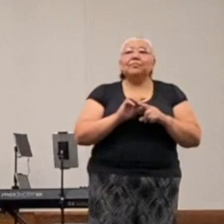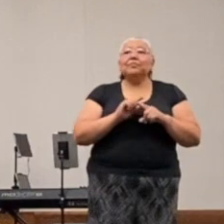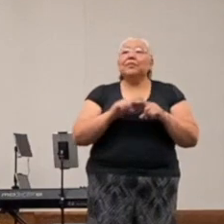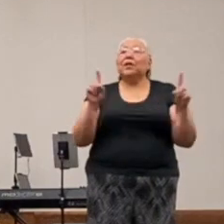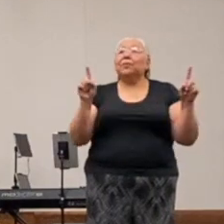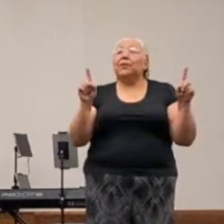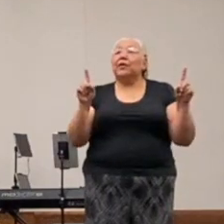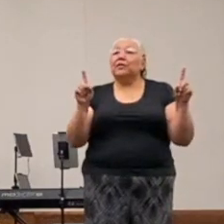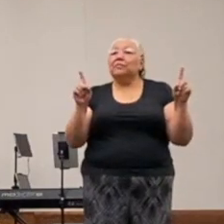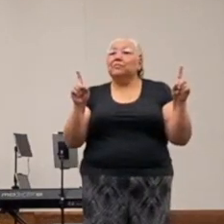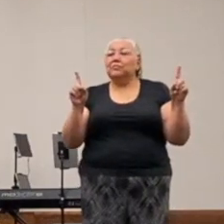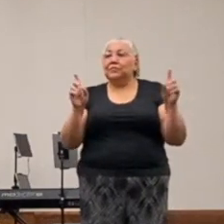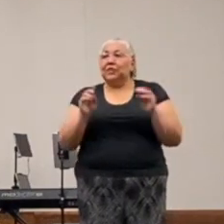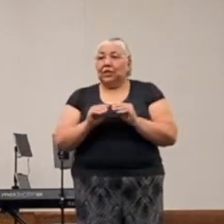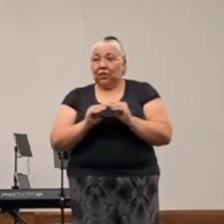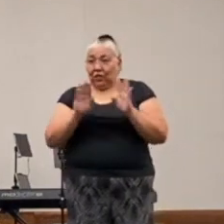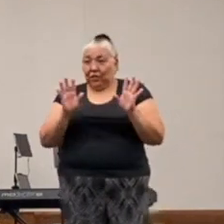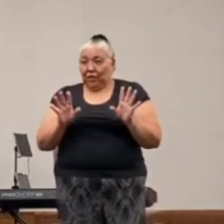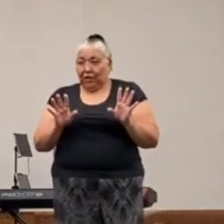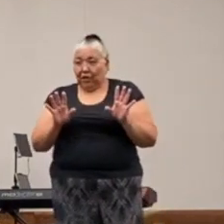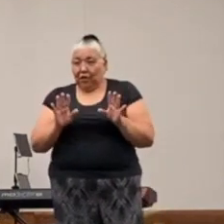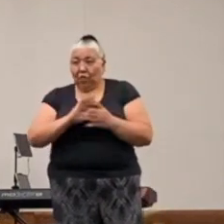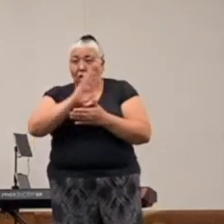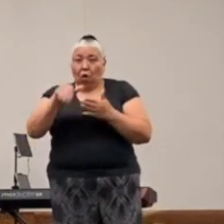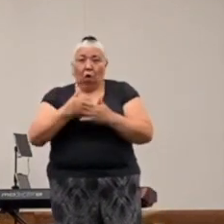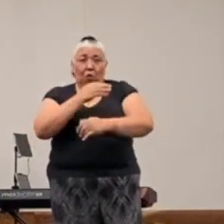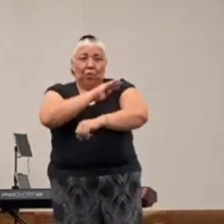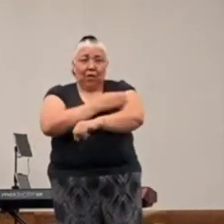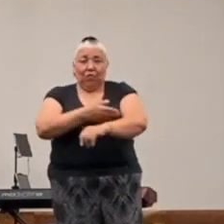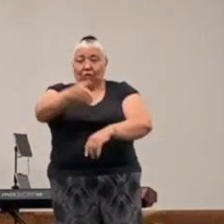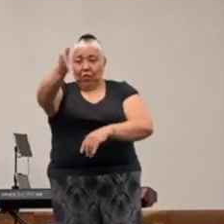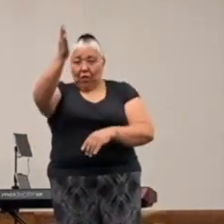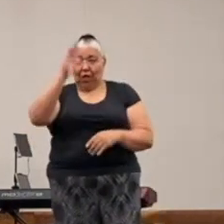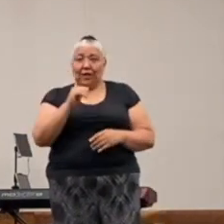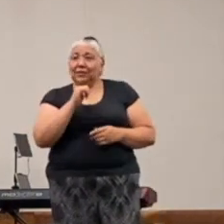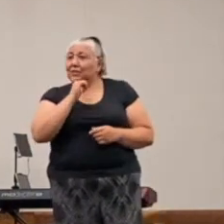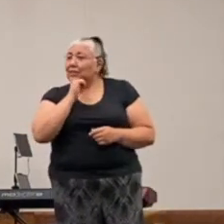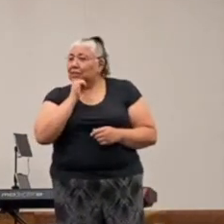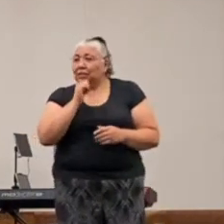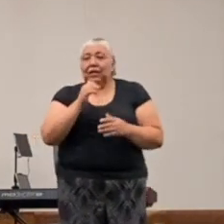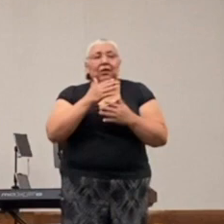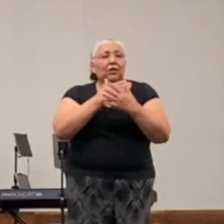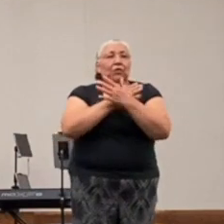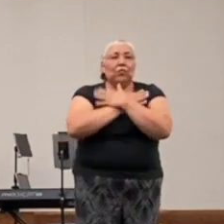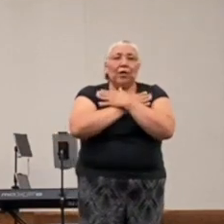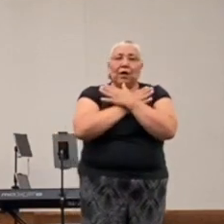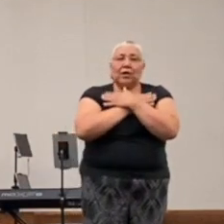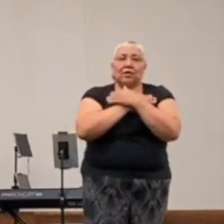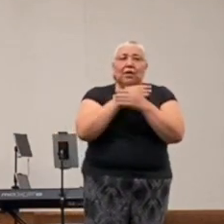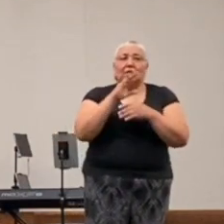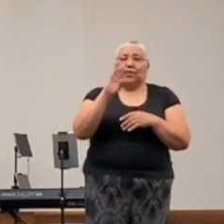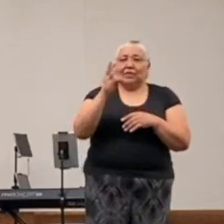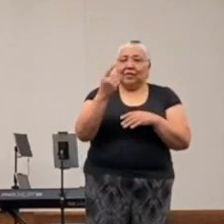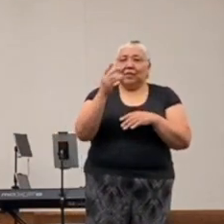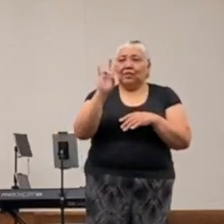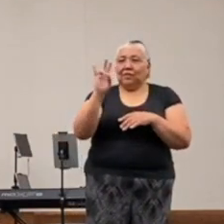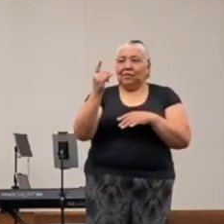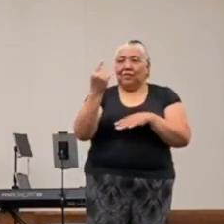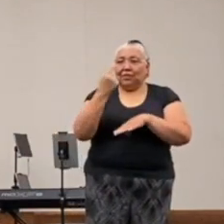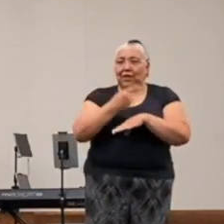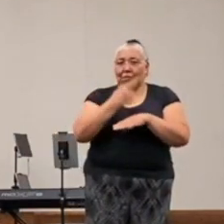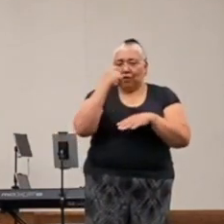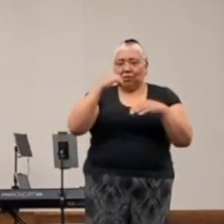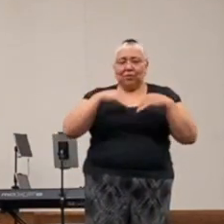clearly, the all-powerful God didn't rest on the seventh day because he was tired.